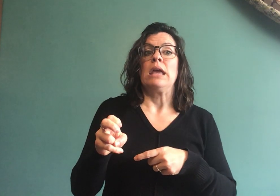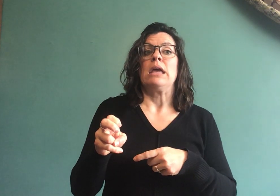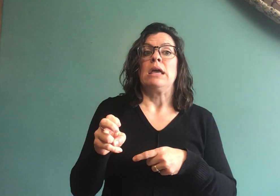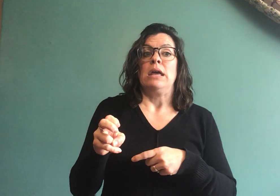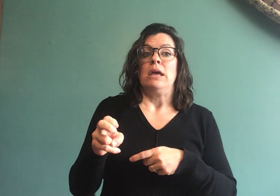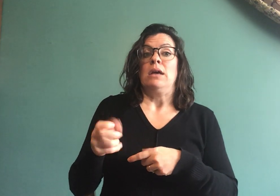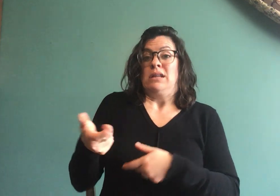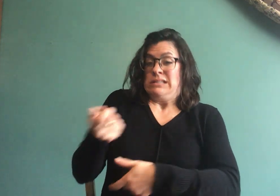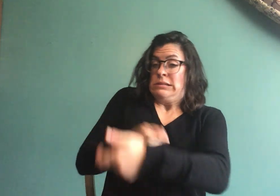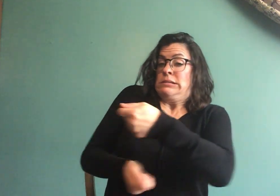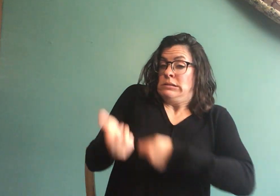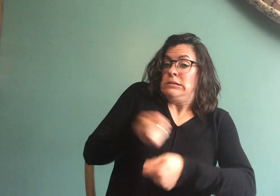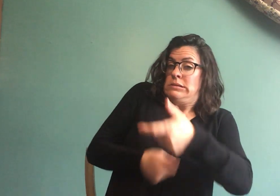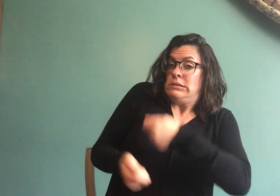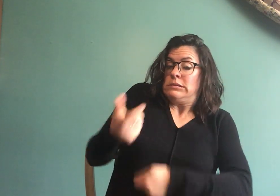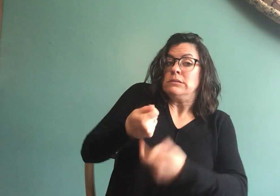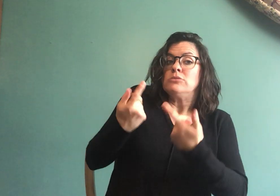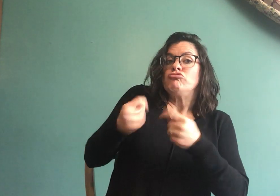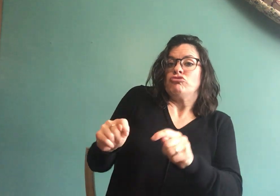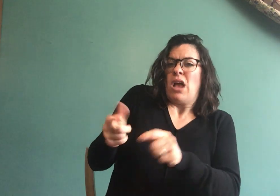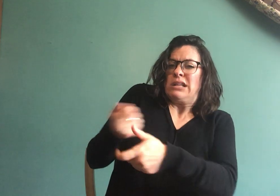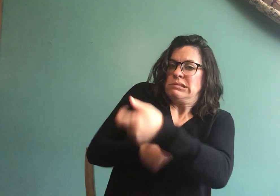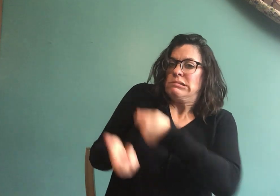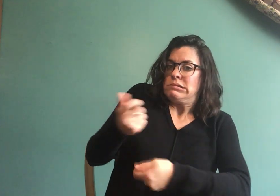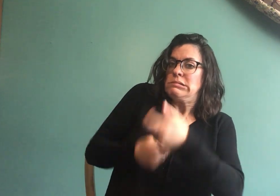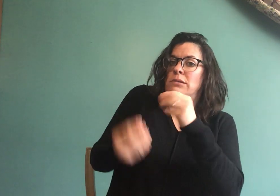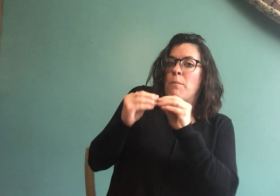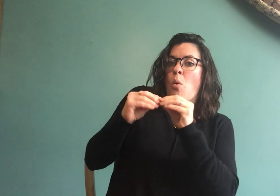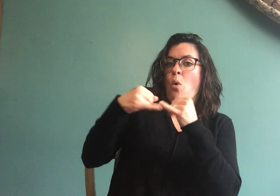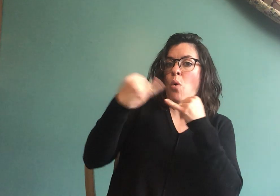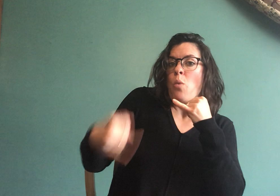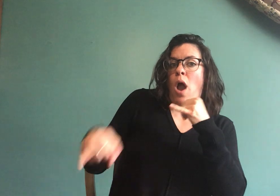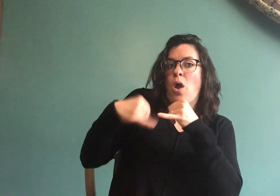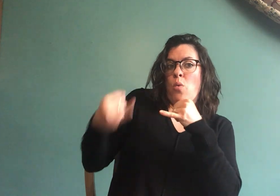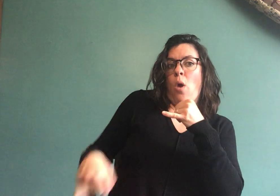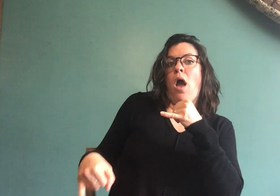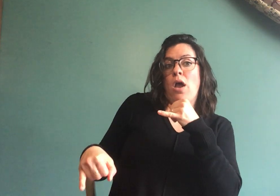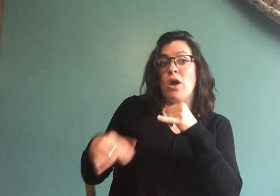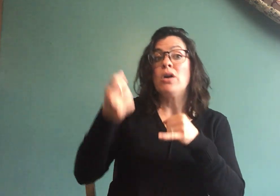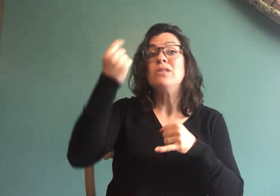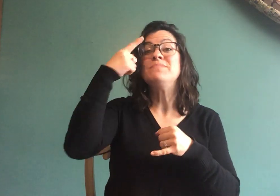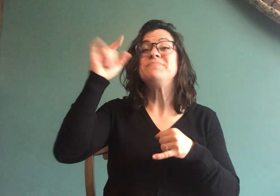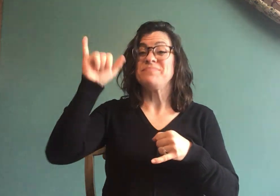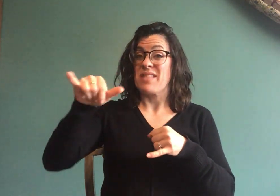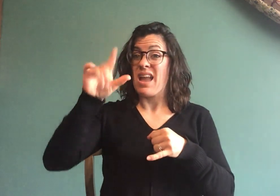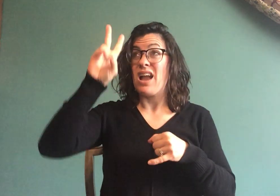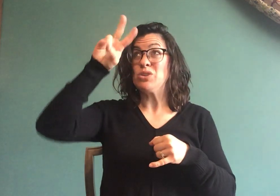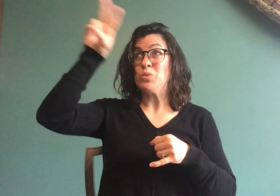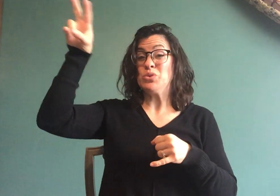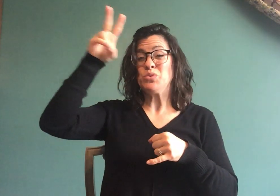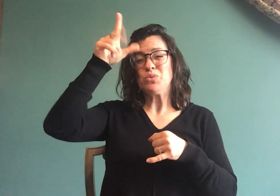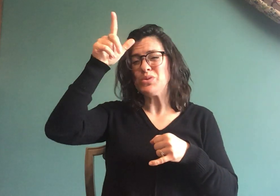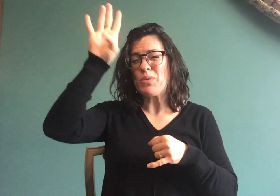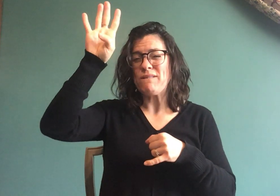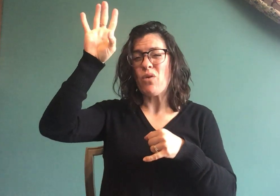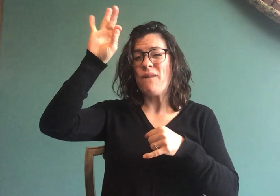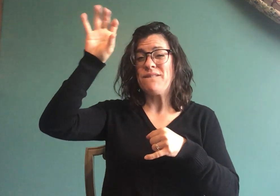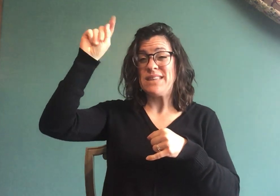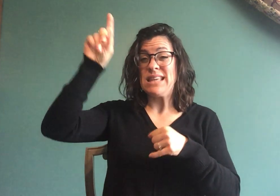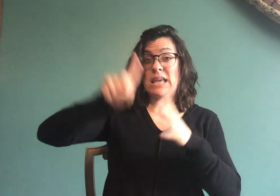about being tied off? Anything over 10 feet, we need to be tied off. So here's this guy up there pulling this metal fish, and the